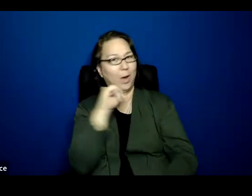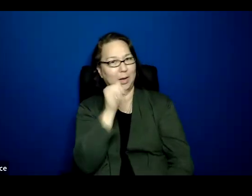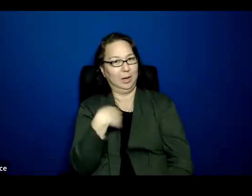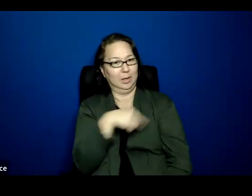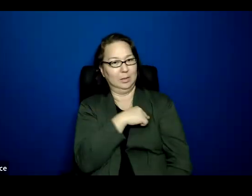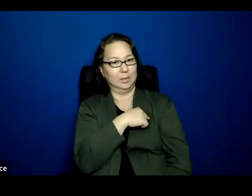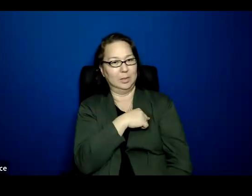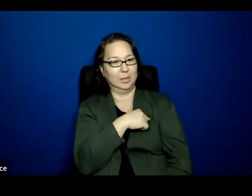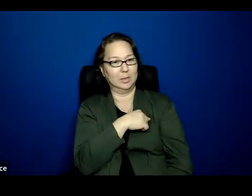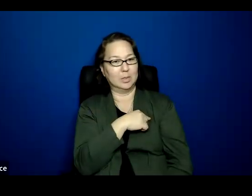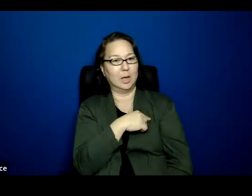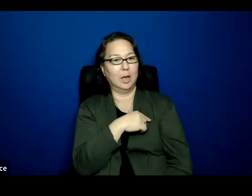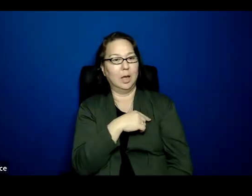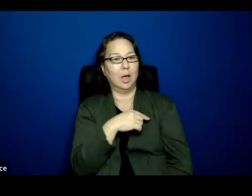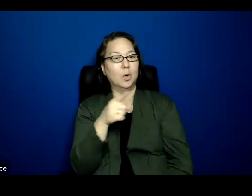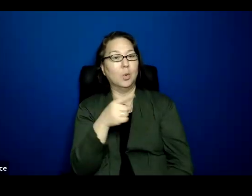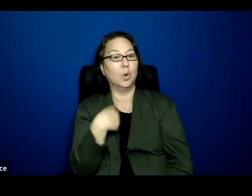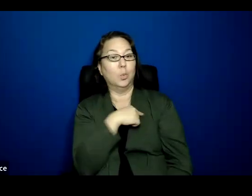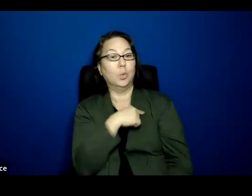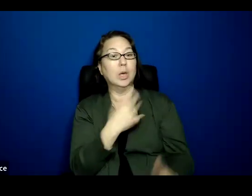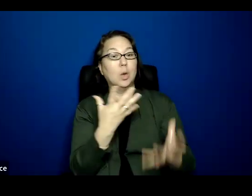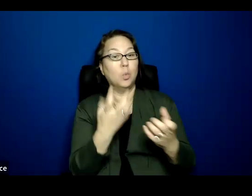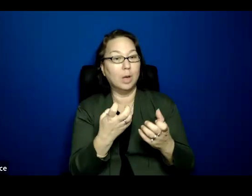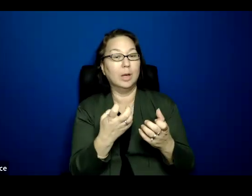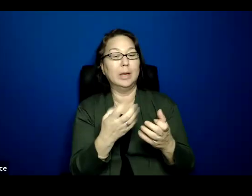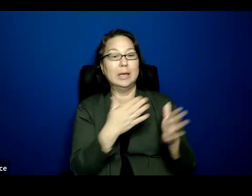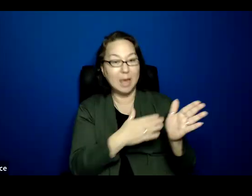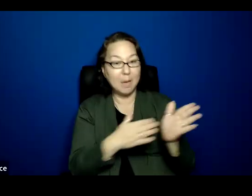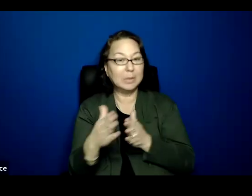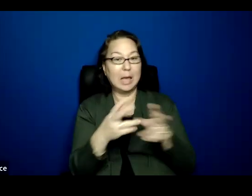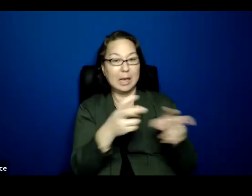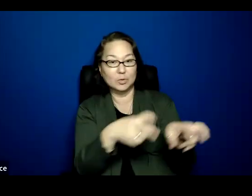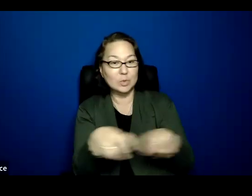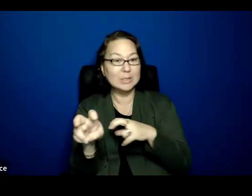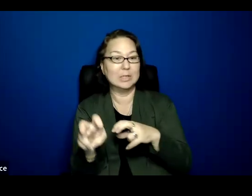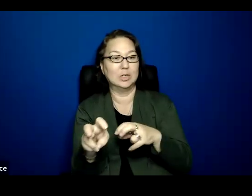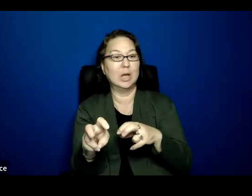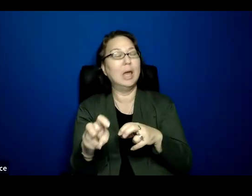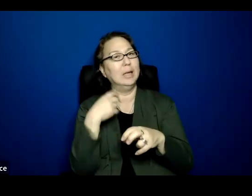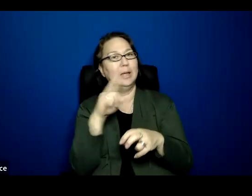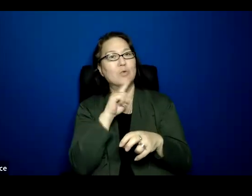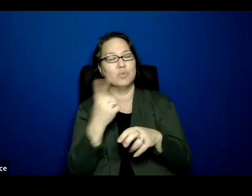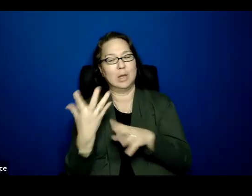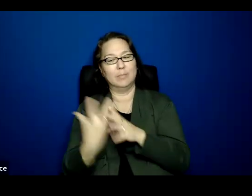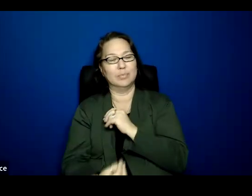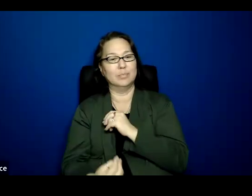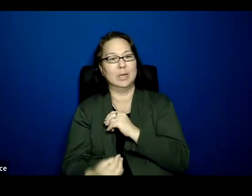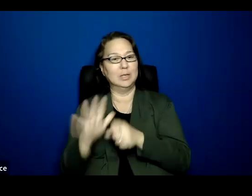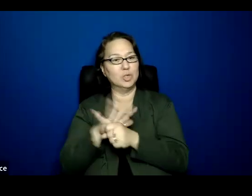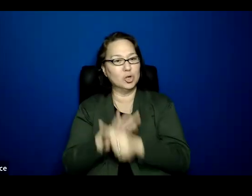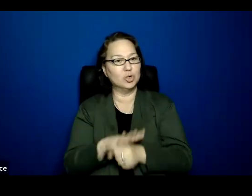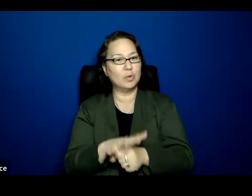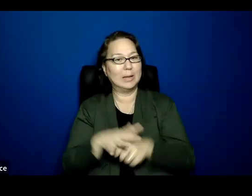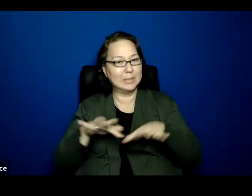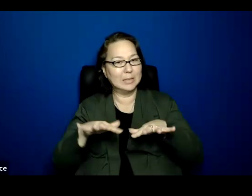planned transition that eliminates this enormous stress and anxiety that this closure would cause for our community, family, and most importantly,